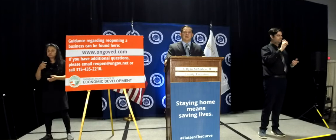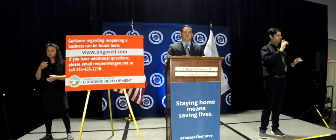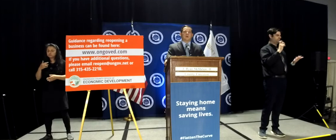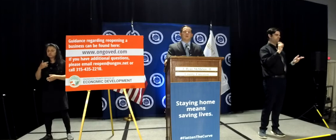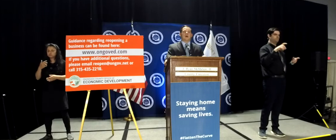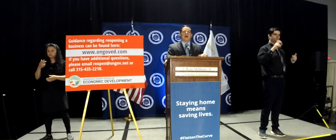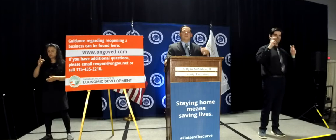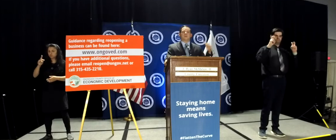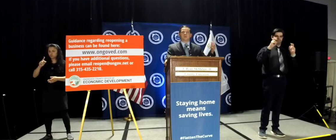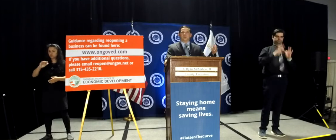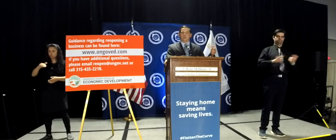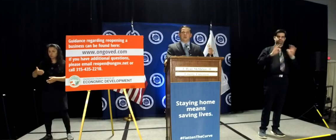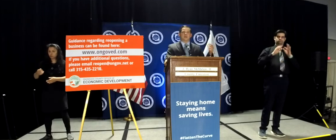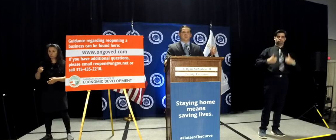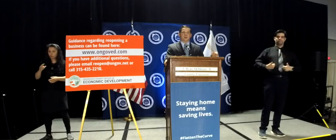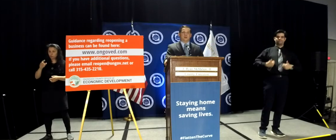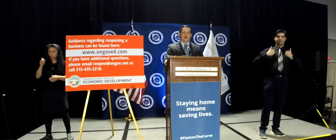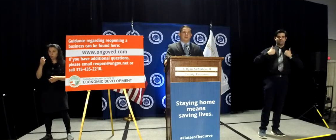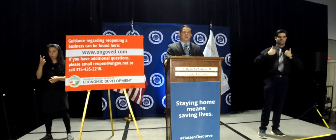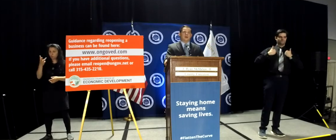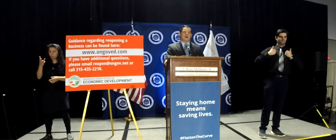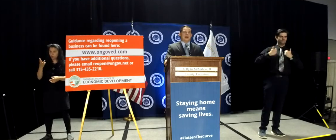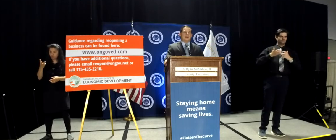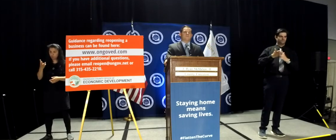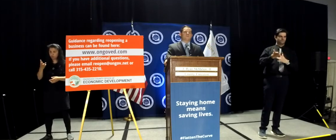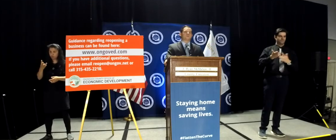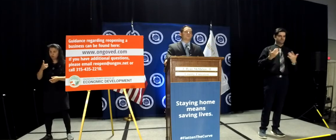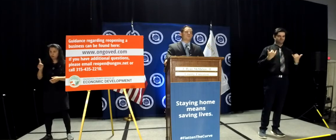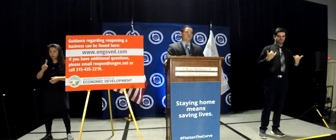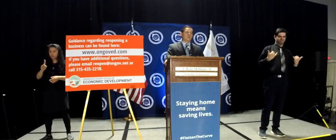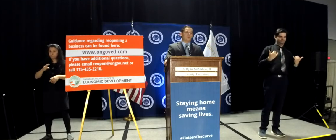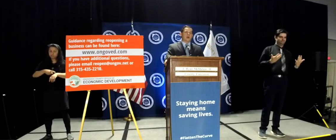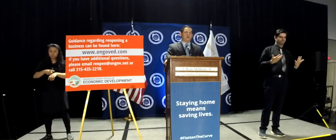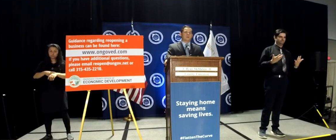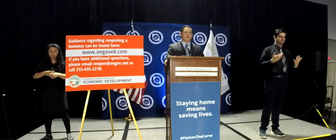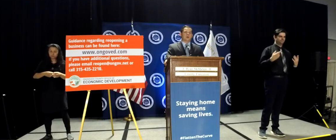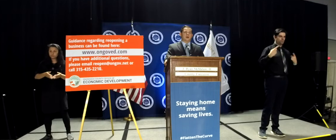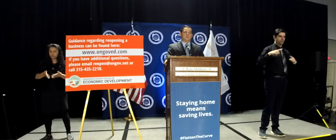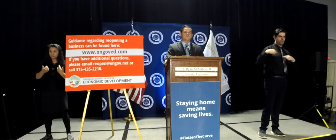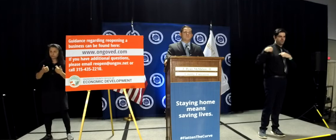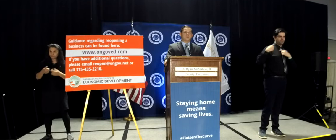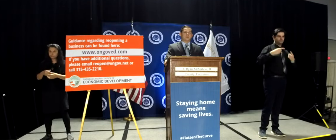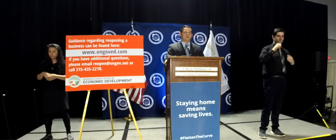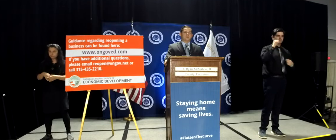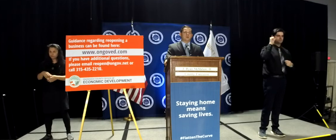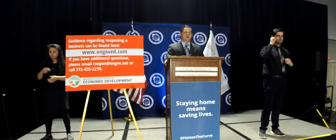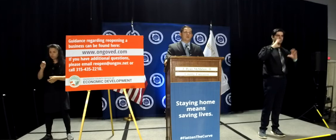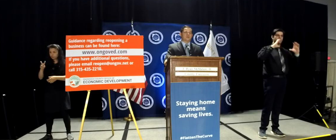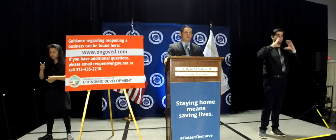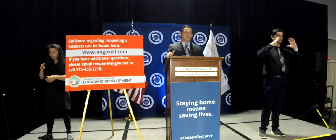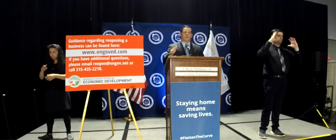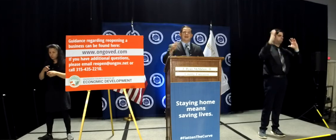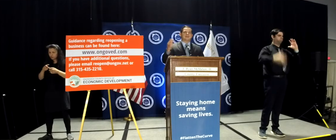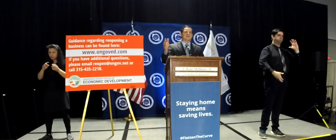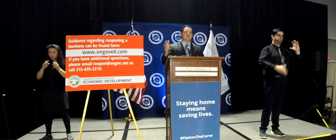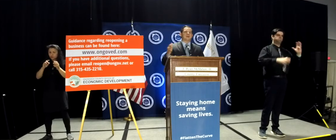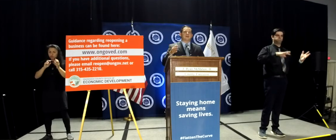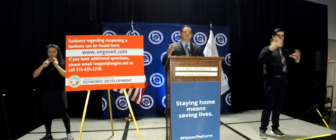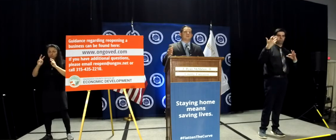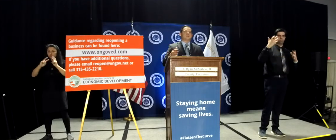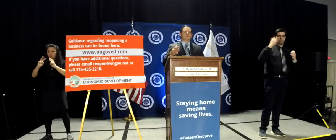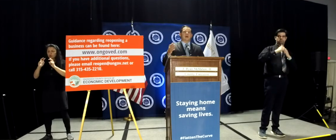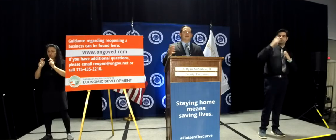the data. What happened was a communication breakdown where the governor's team wanted